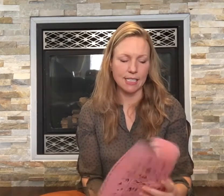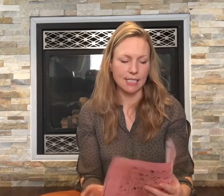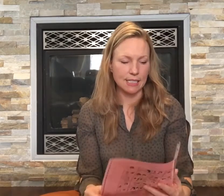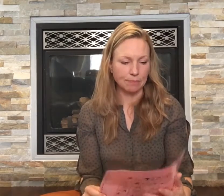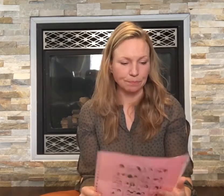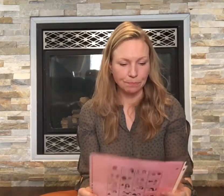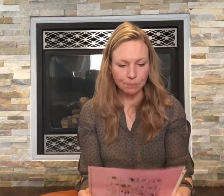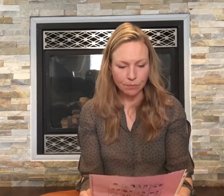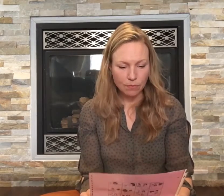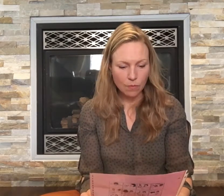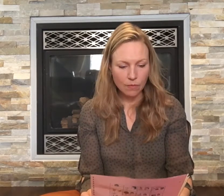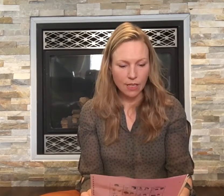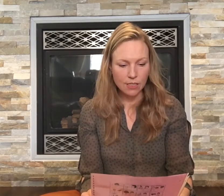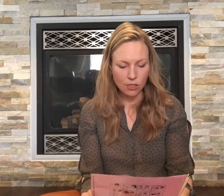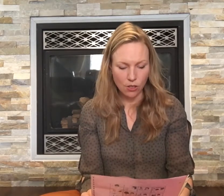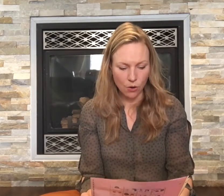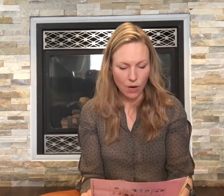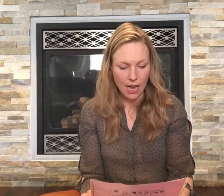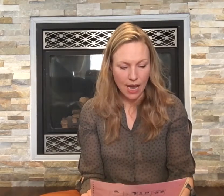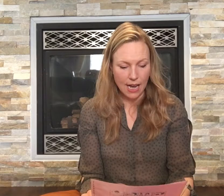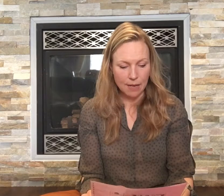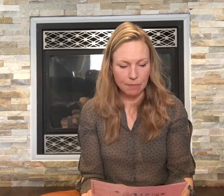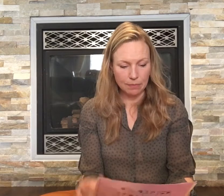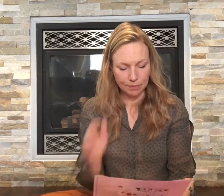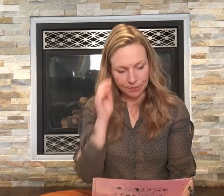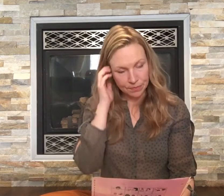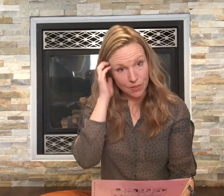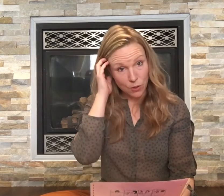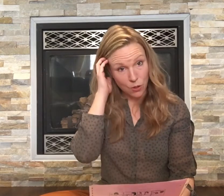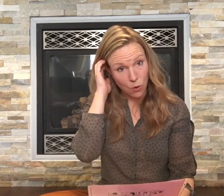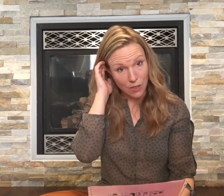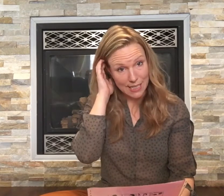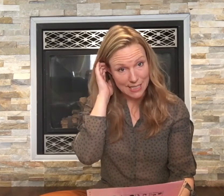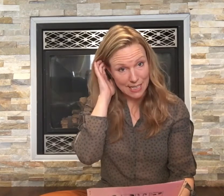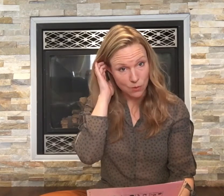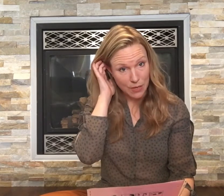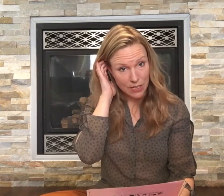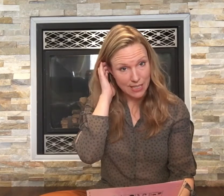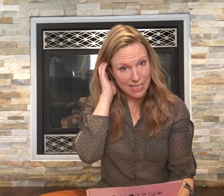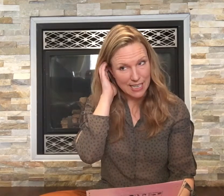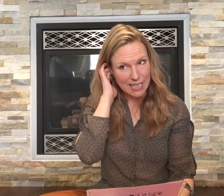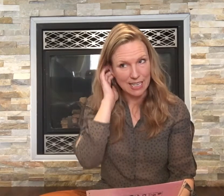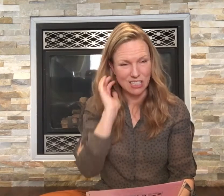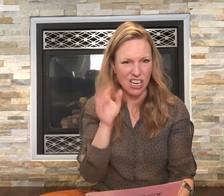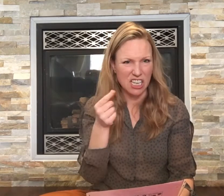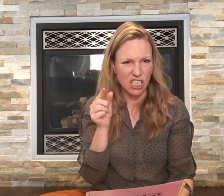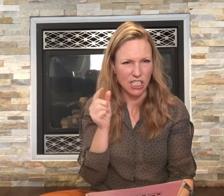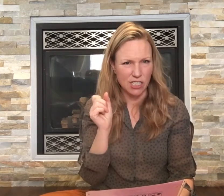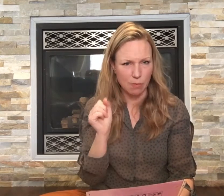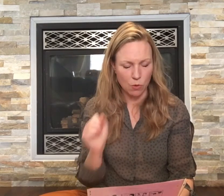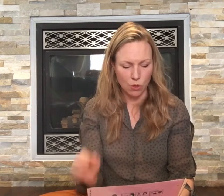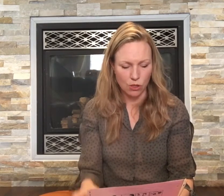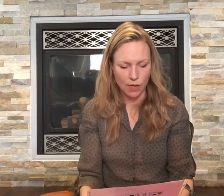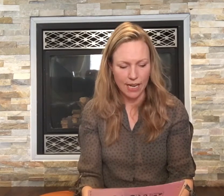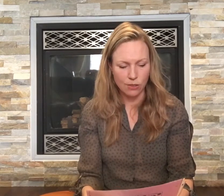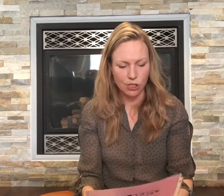lyrics. So, so the chorus, that's where she kind of changes up the words, okay? So she